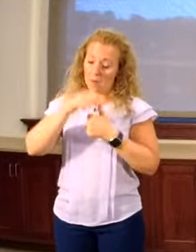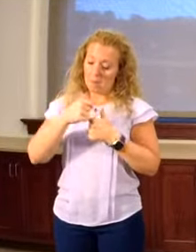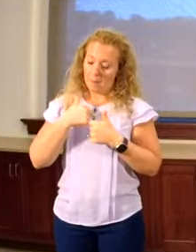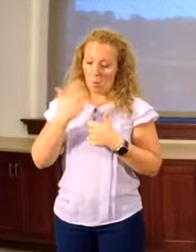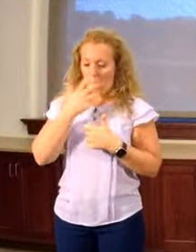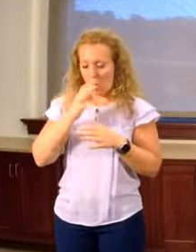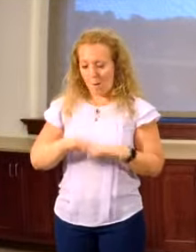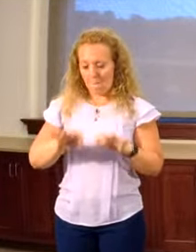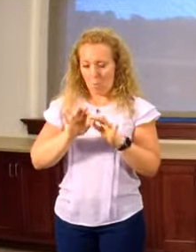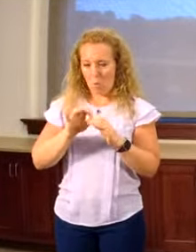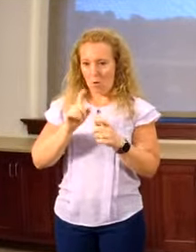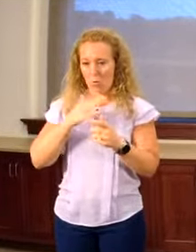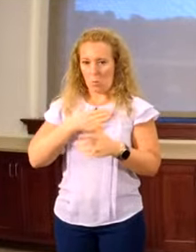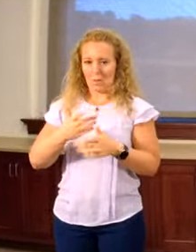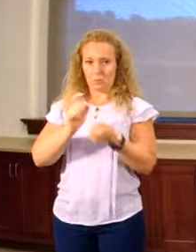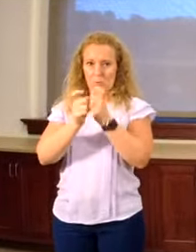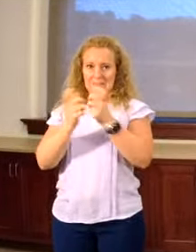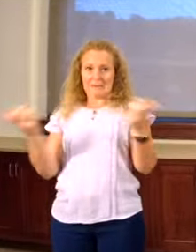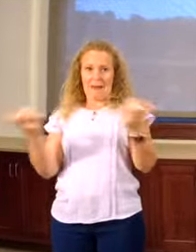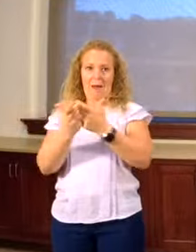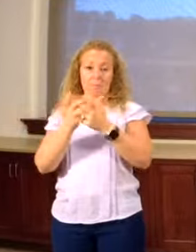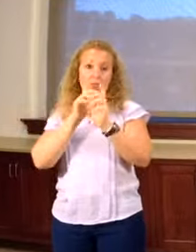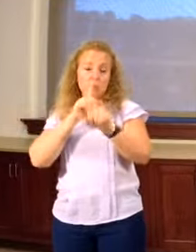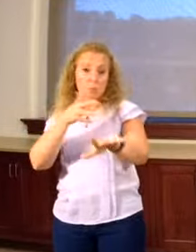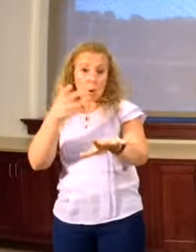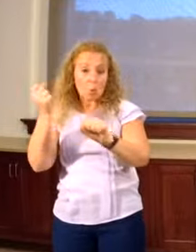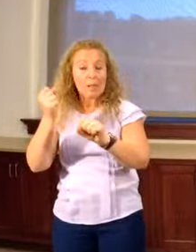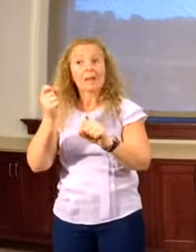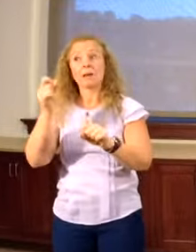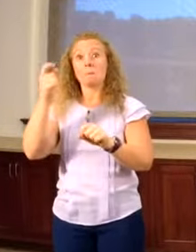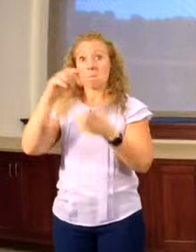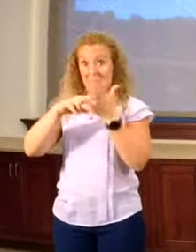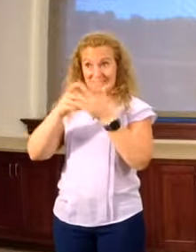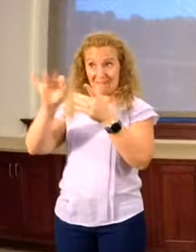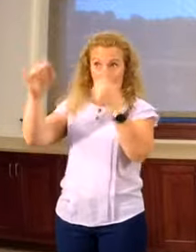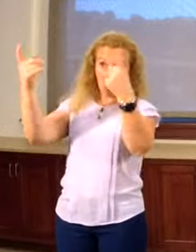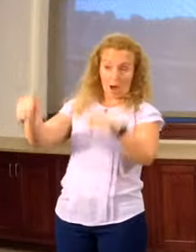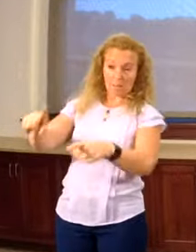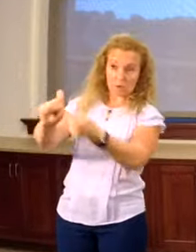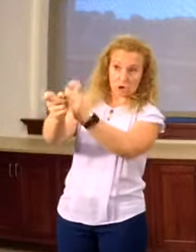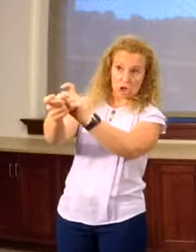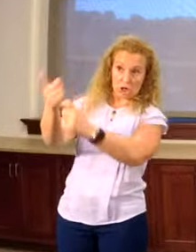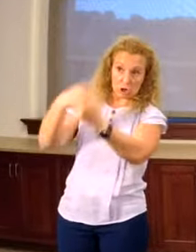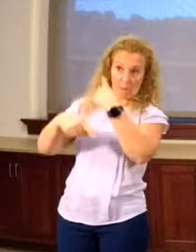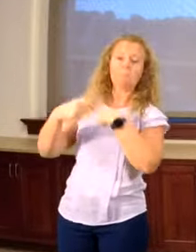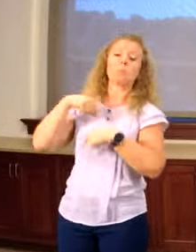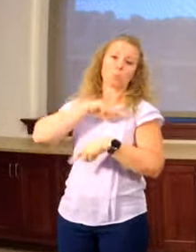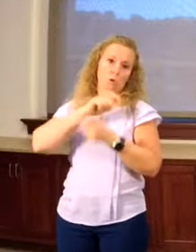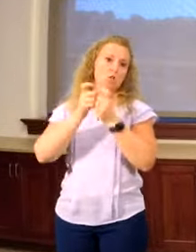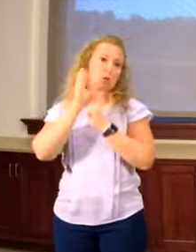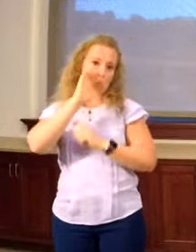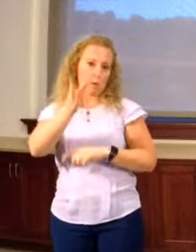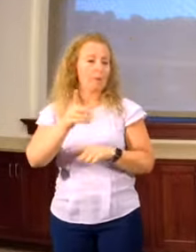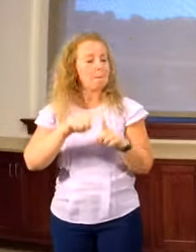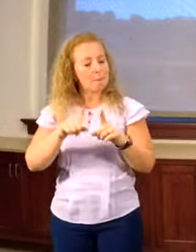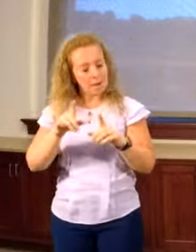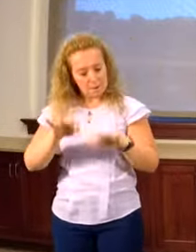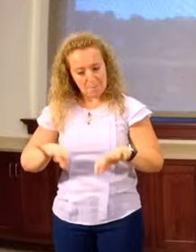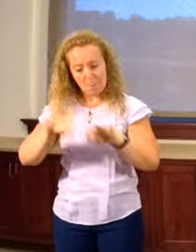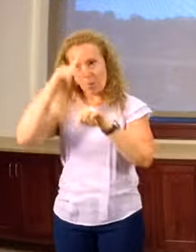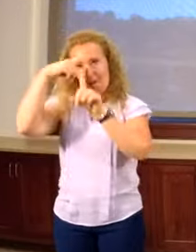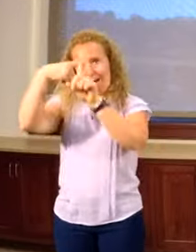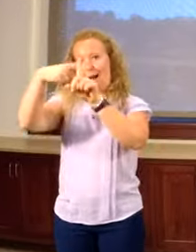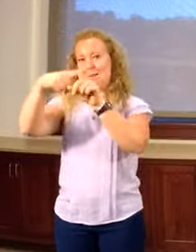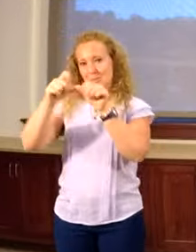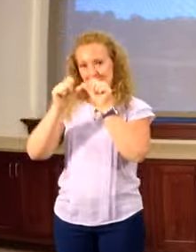and responding quickly. So if the situation changes, we will as well. But I choose to move forward with